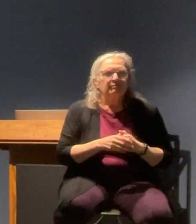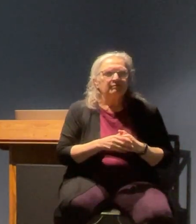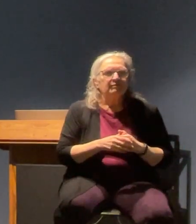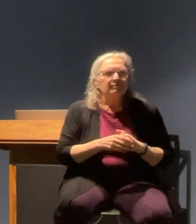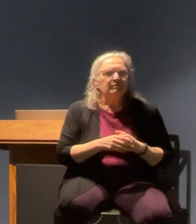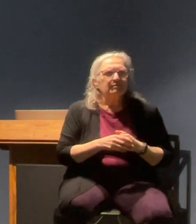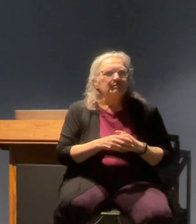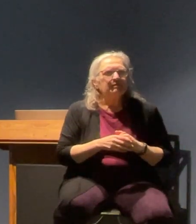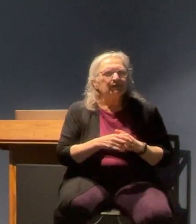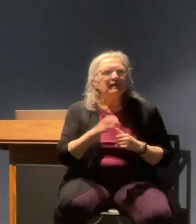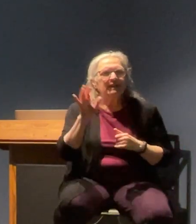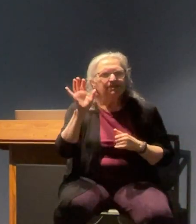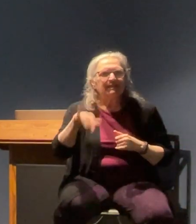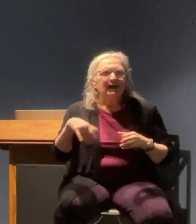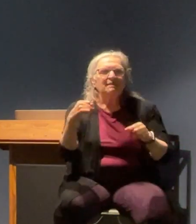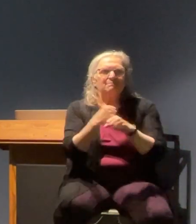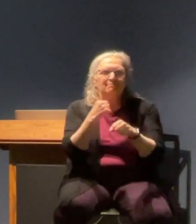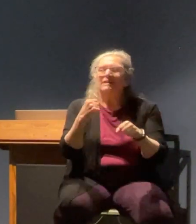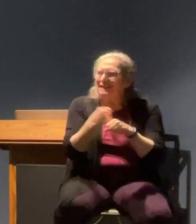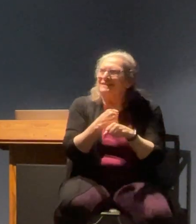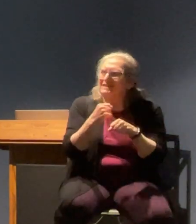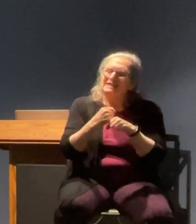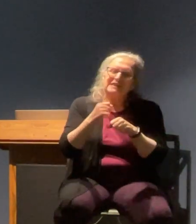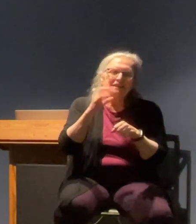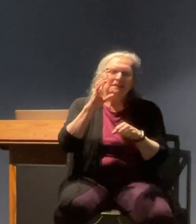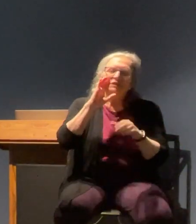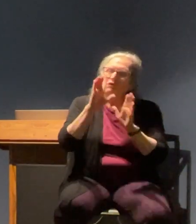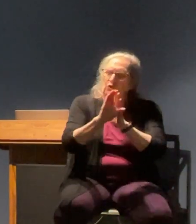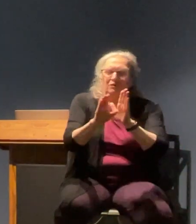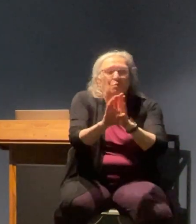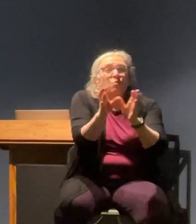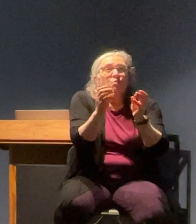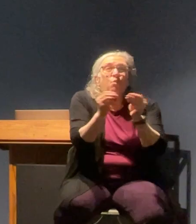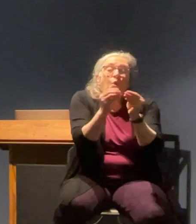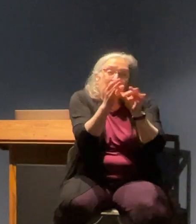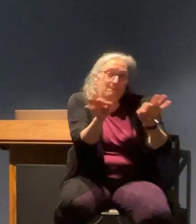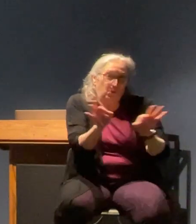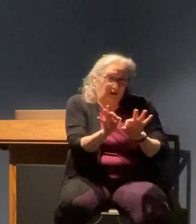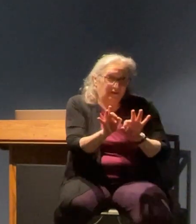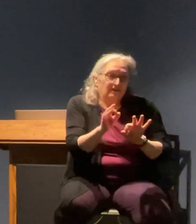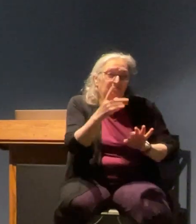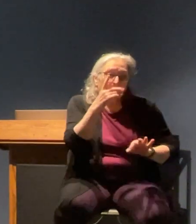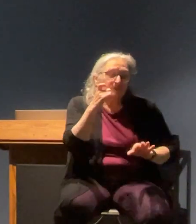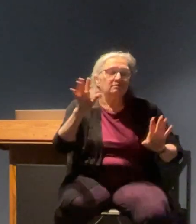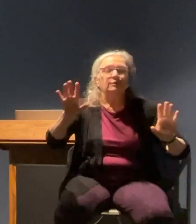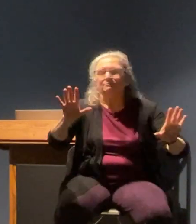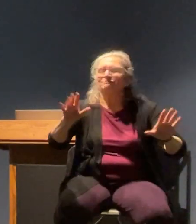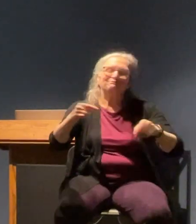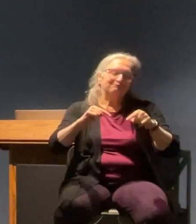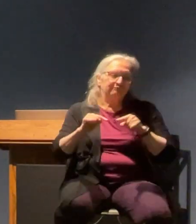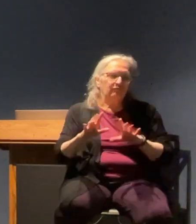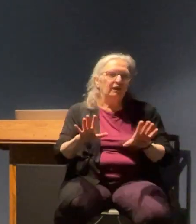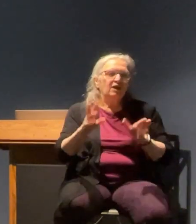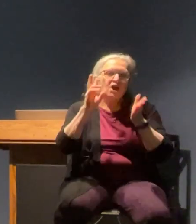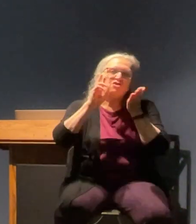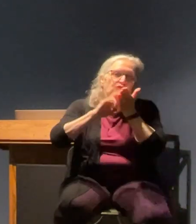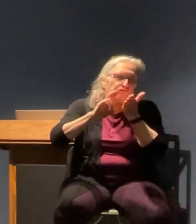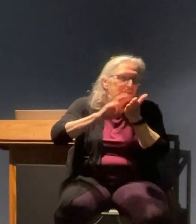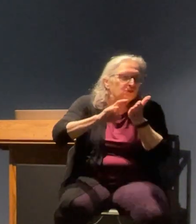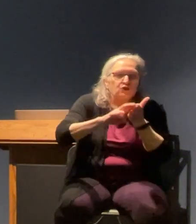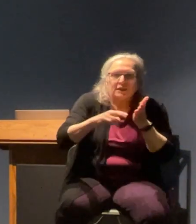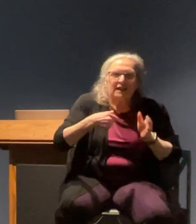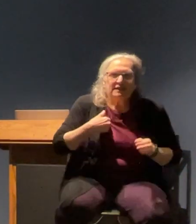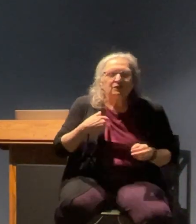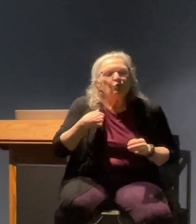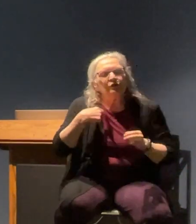Which makes these photos more significant because, so to talk about the research, it was called Fashion Identity